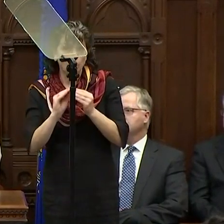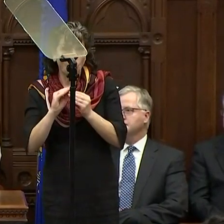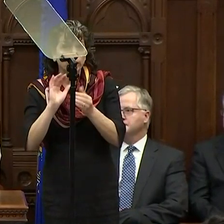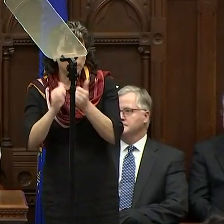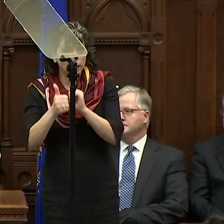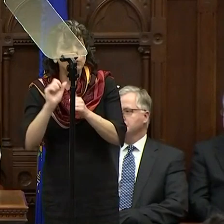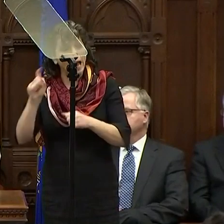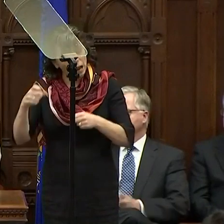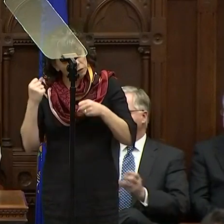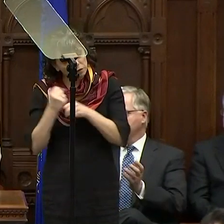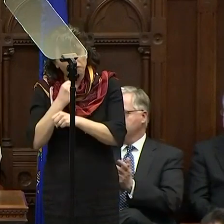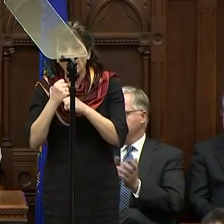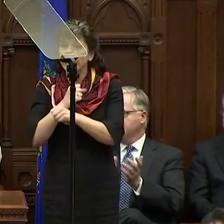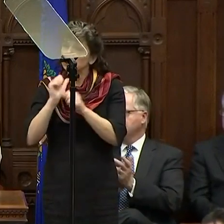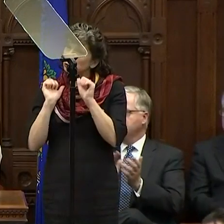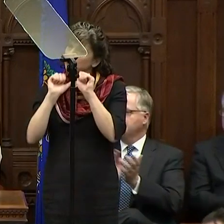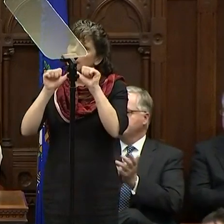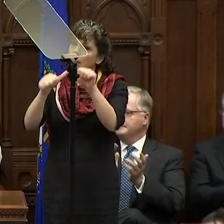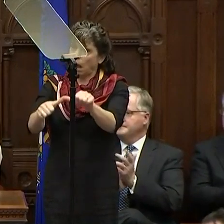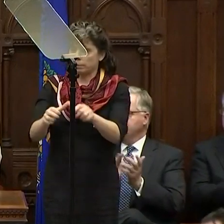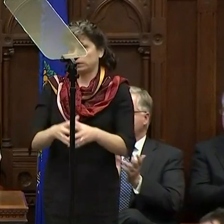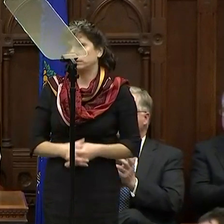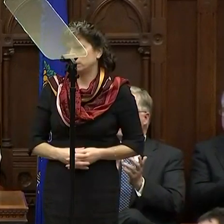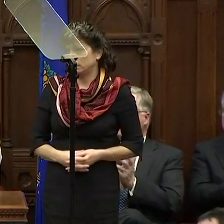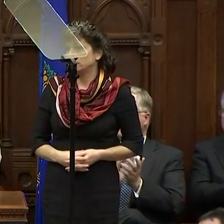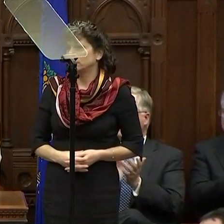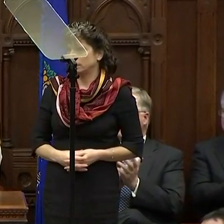we got to fight to keep up.